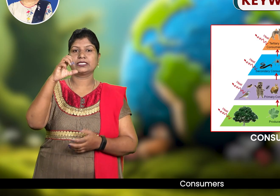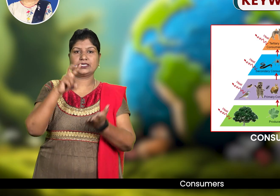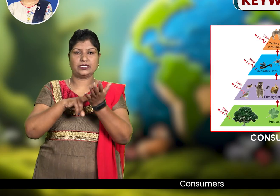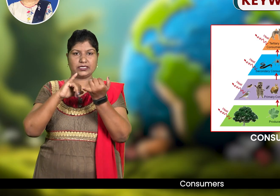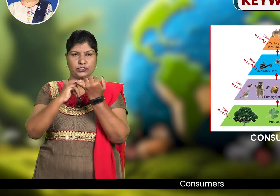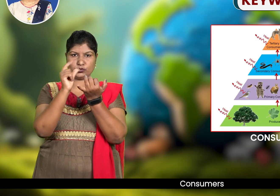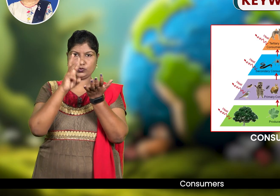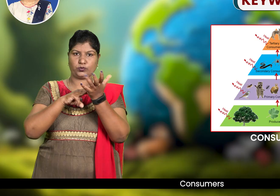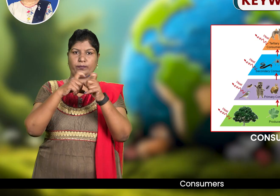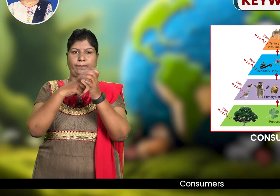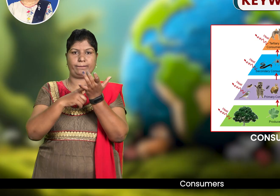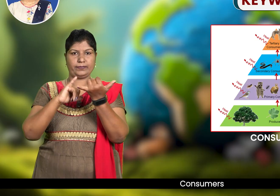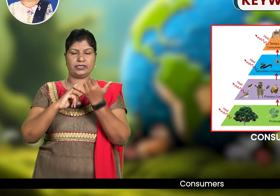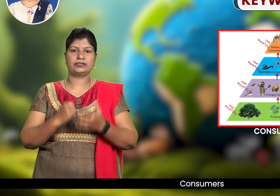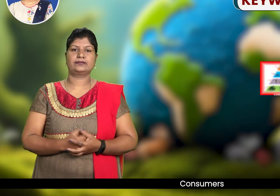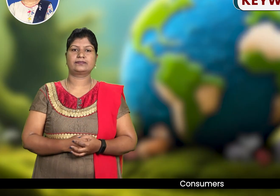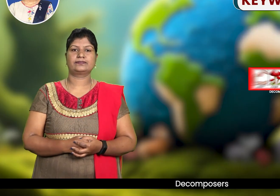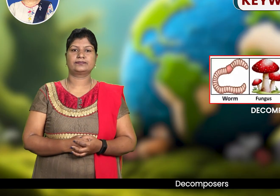consumers,